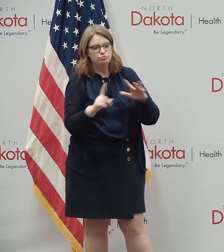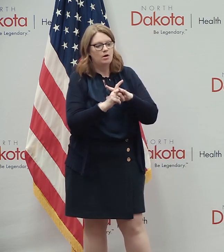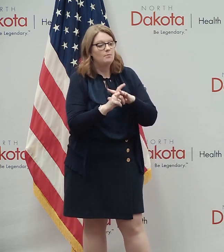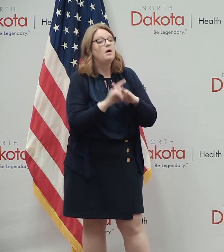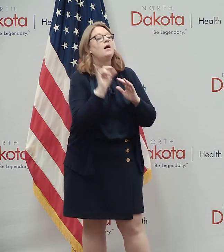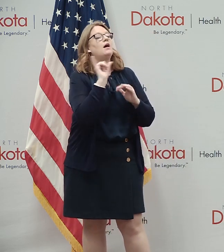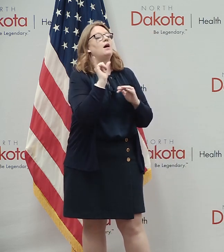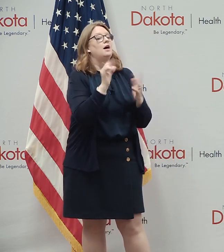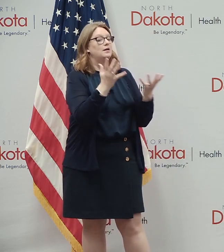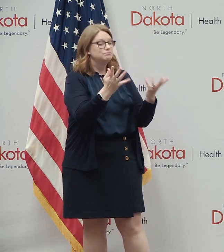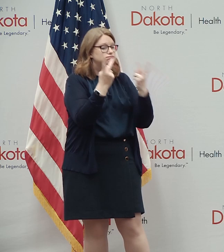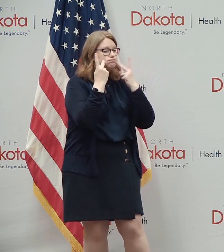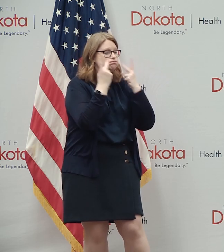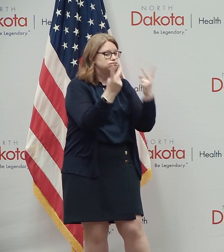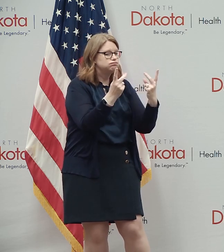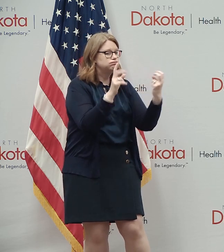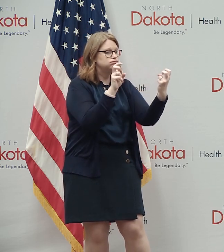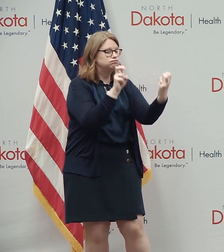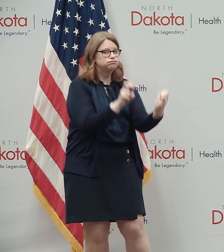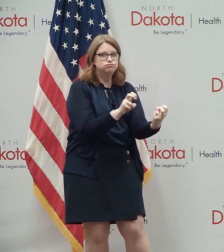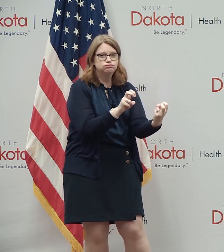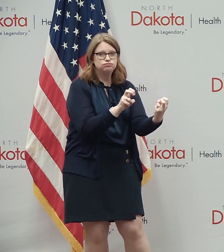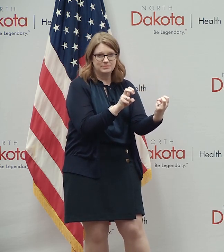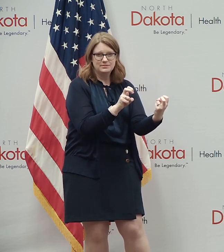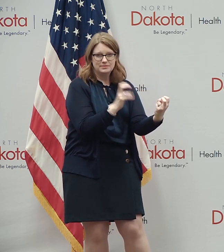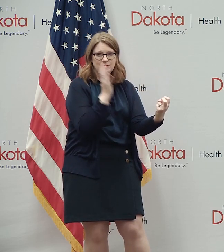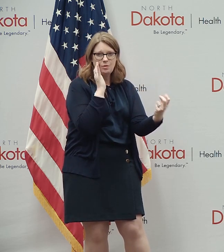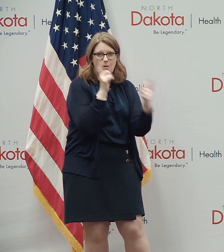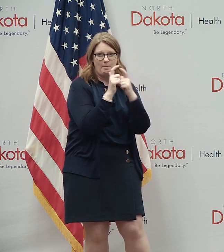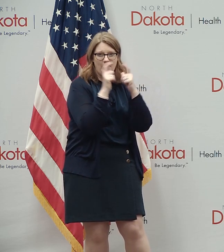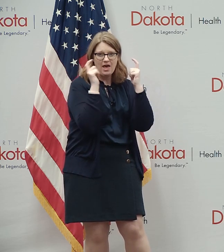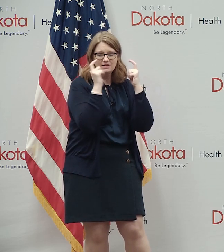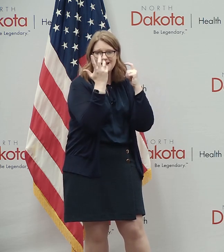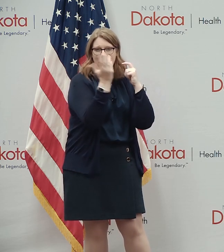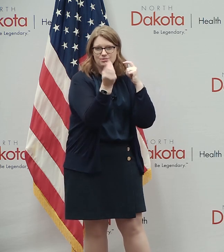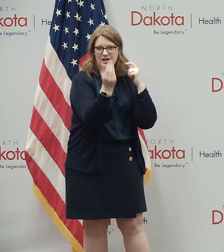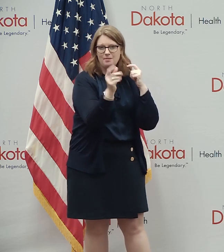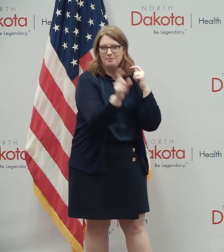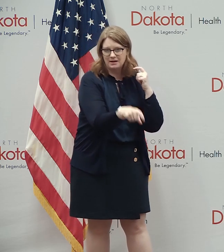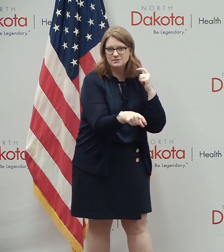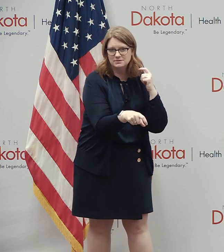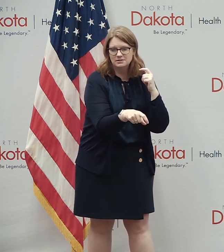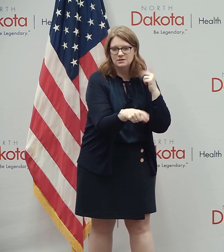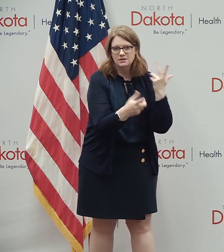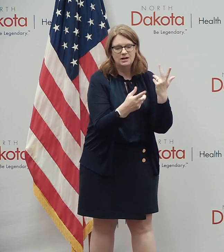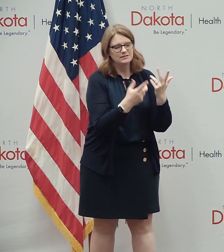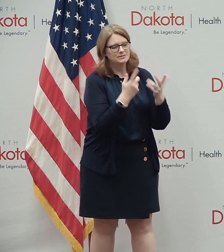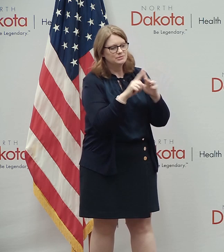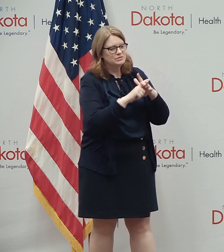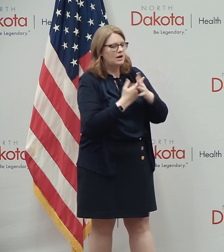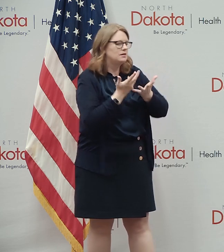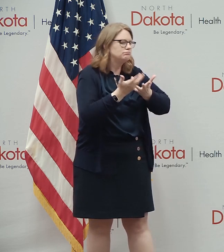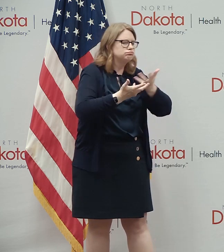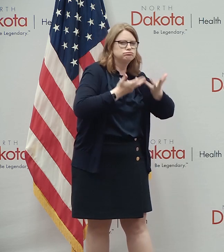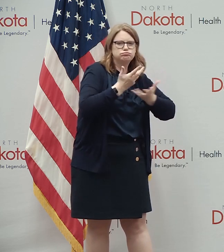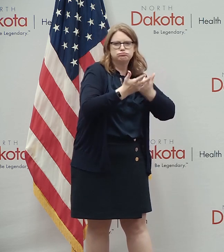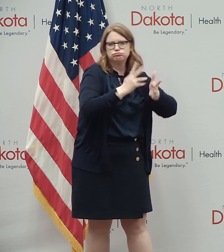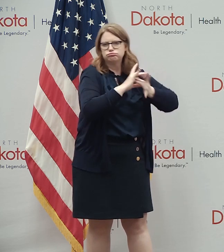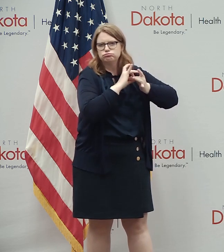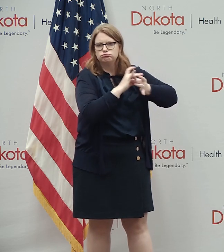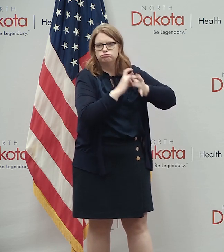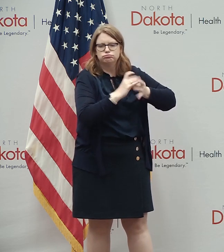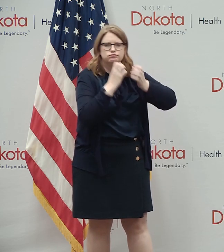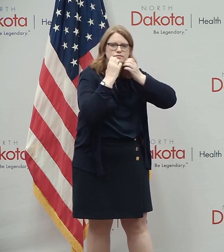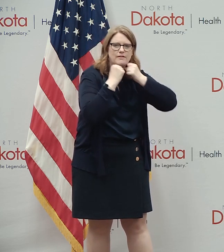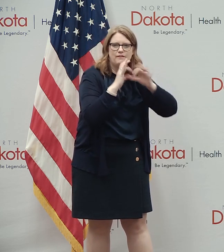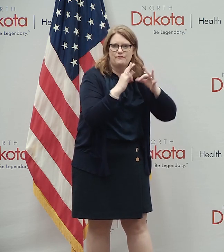social distancing, the masks, and staying outdoors as you get reconnected with your loved ones. And again, it's